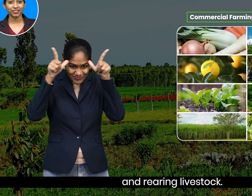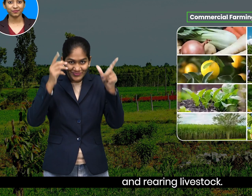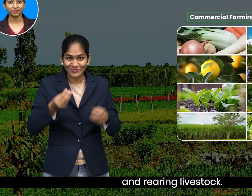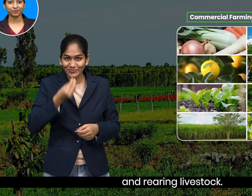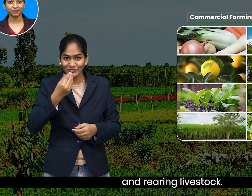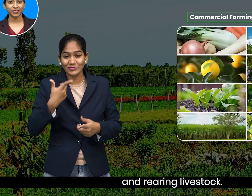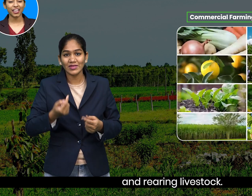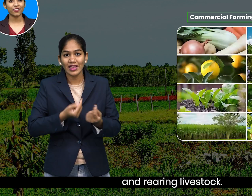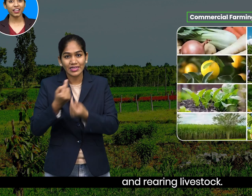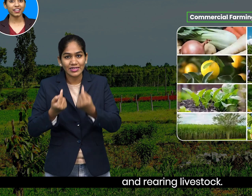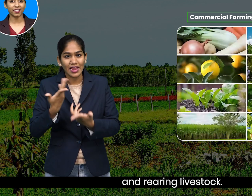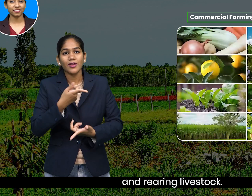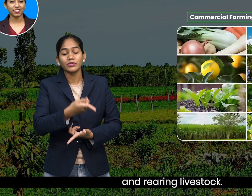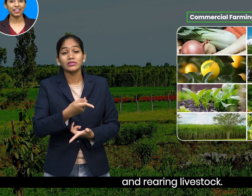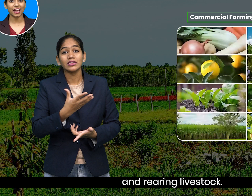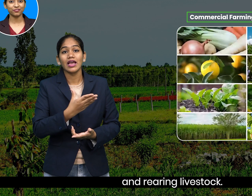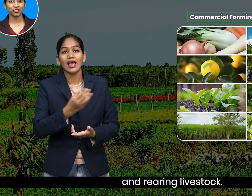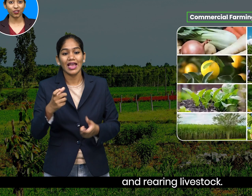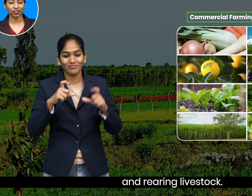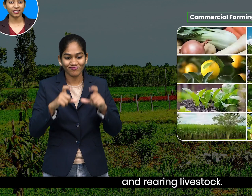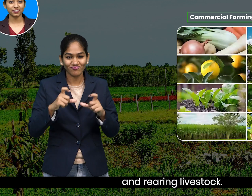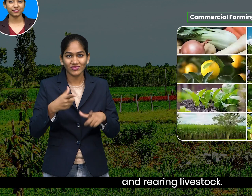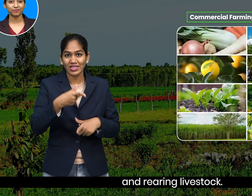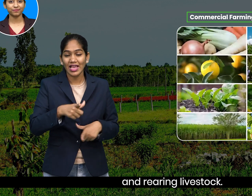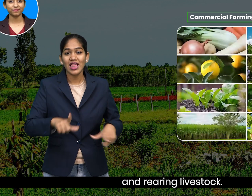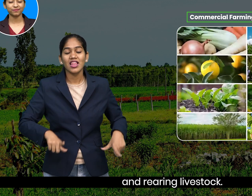and rearing livestock.